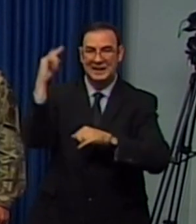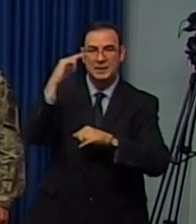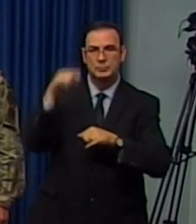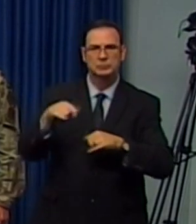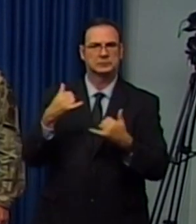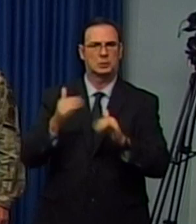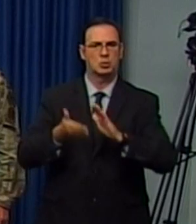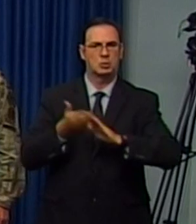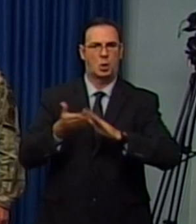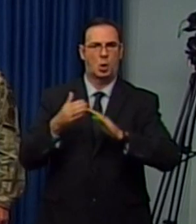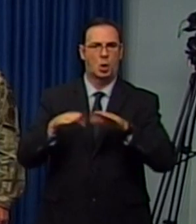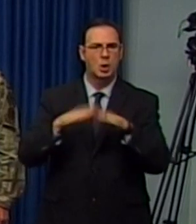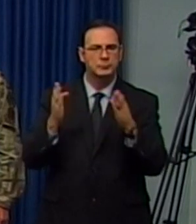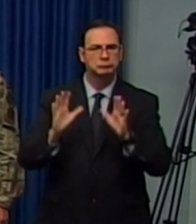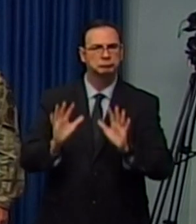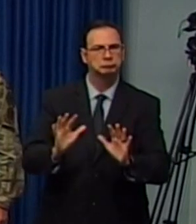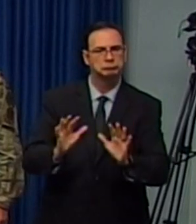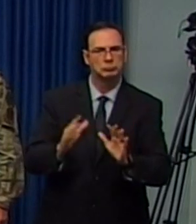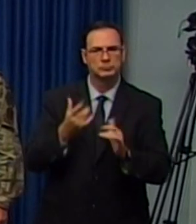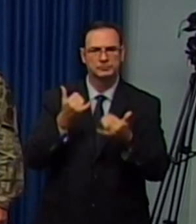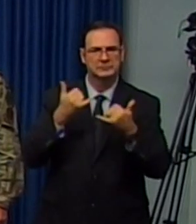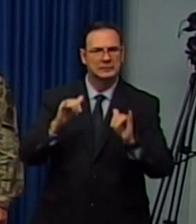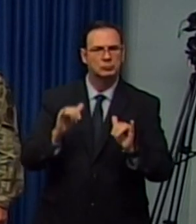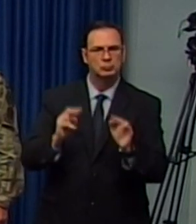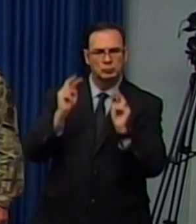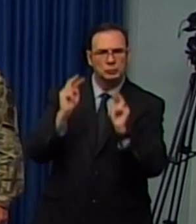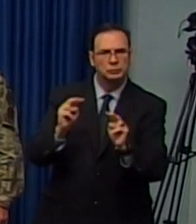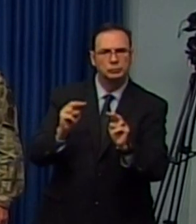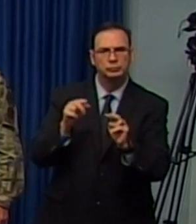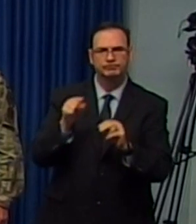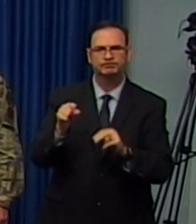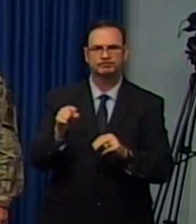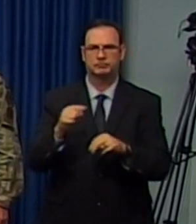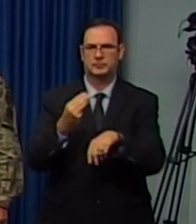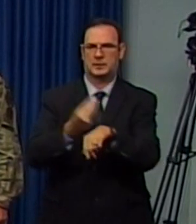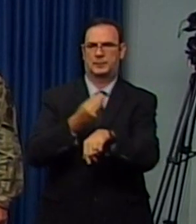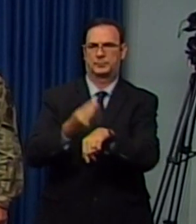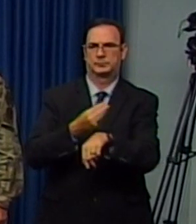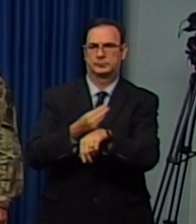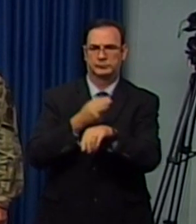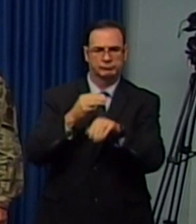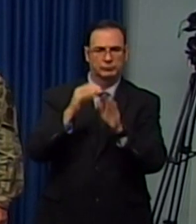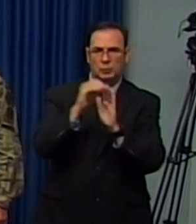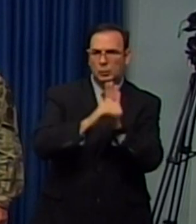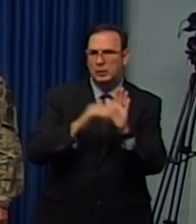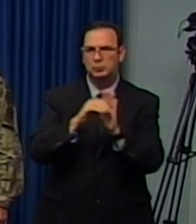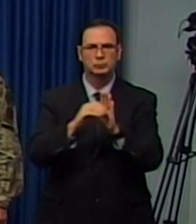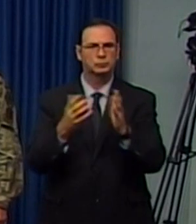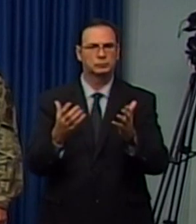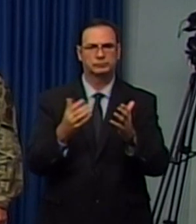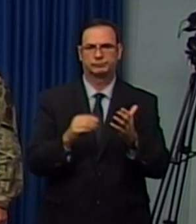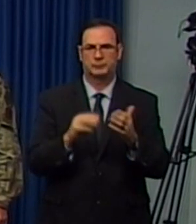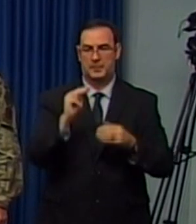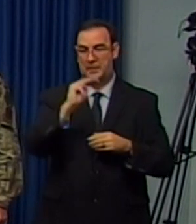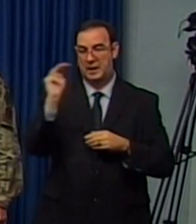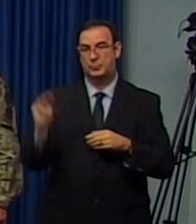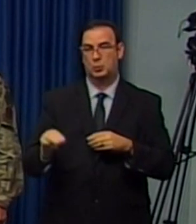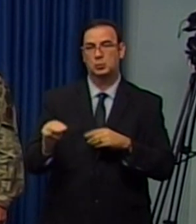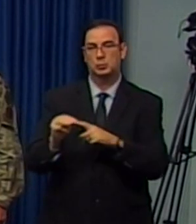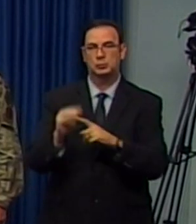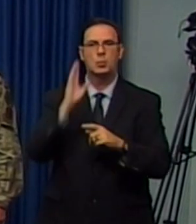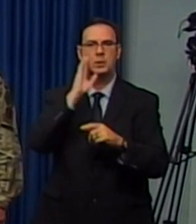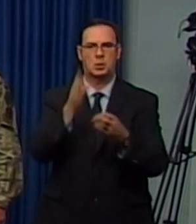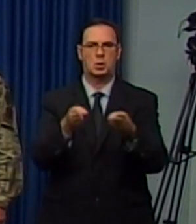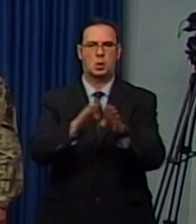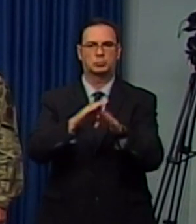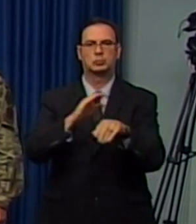are monitoring the hurricanes and are going to keep their customers informed. Orlando Melbourne International will close on Monday evening. In